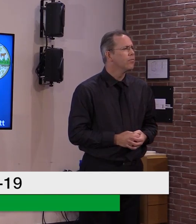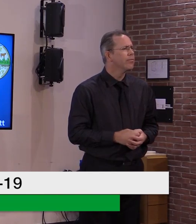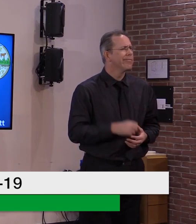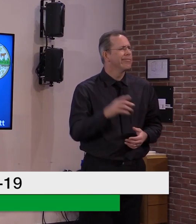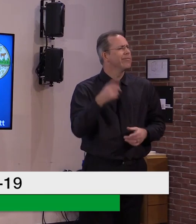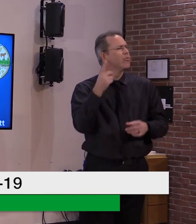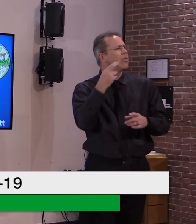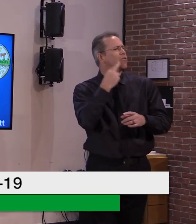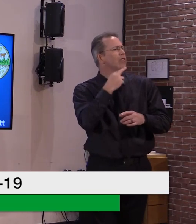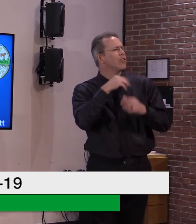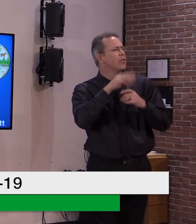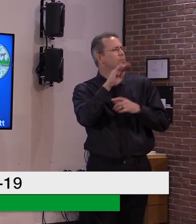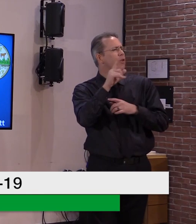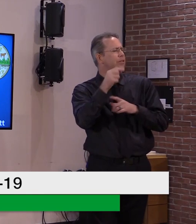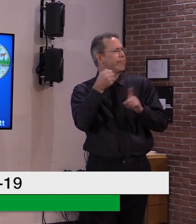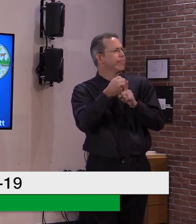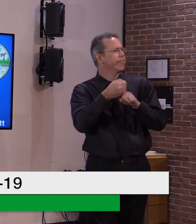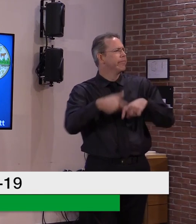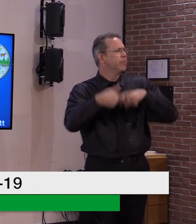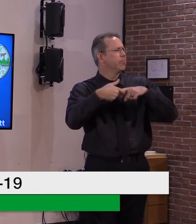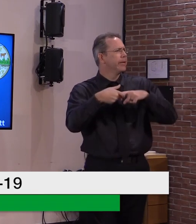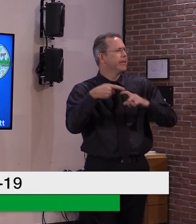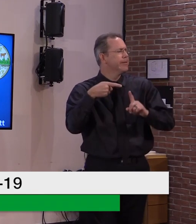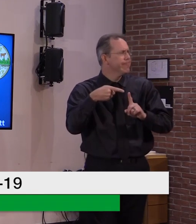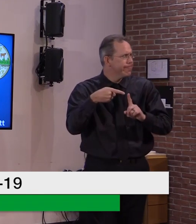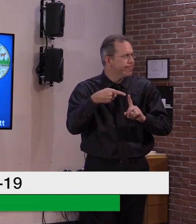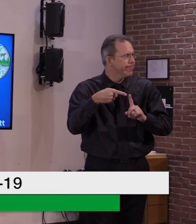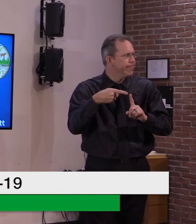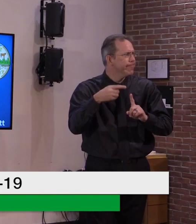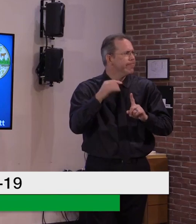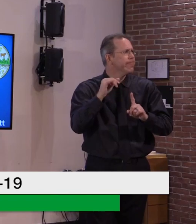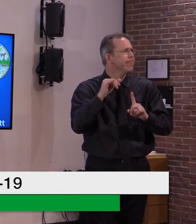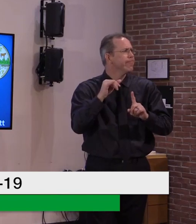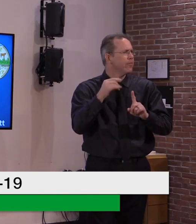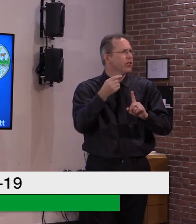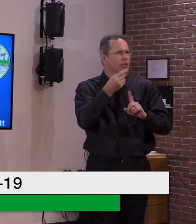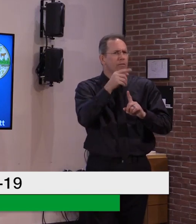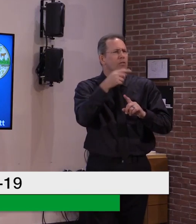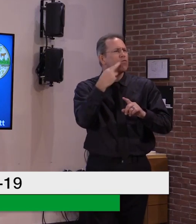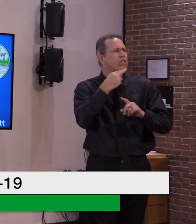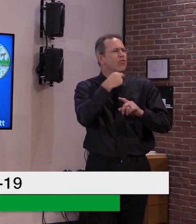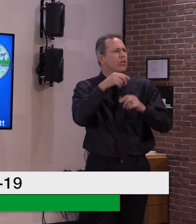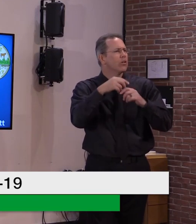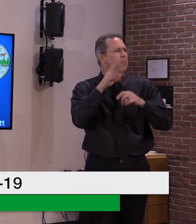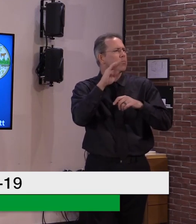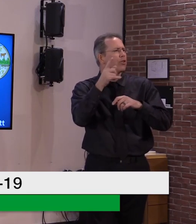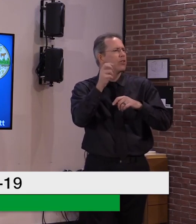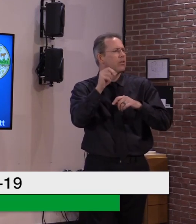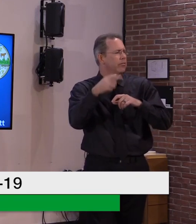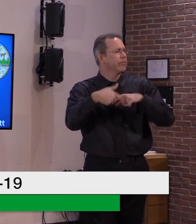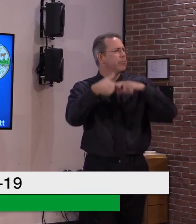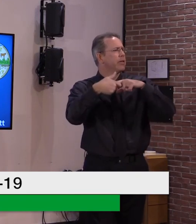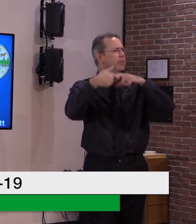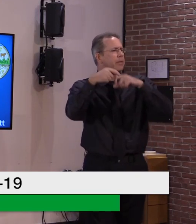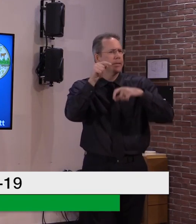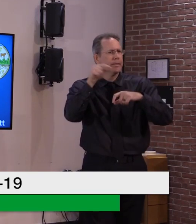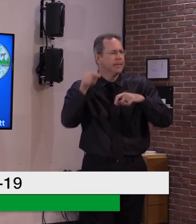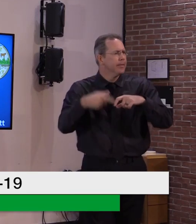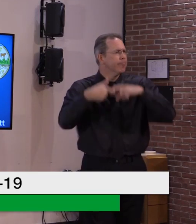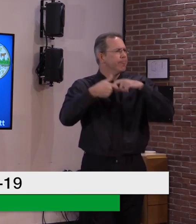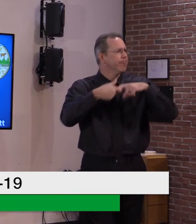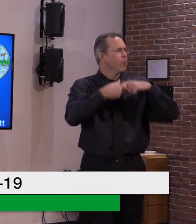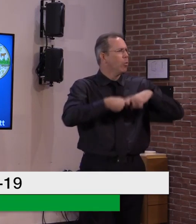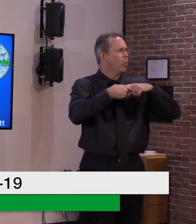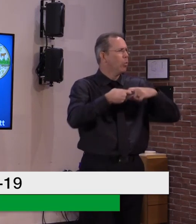not new 75 million just not enough and what do you what do you say to these small businesses especially hospitality industry that